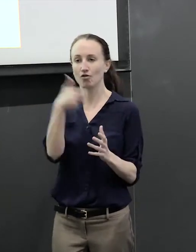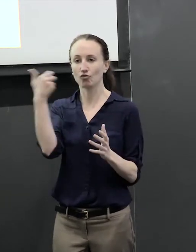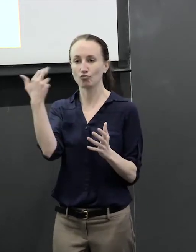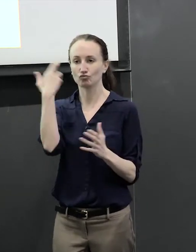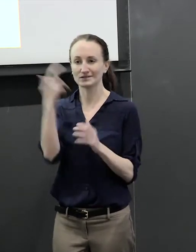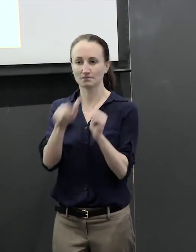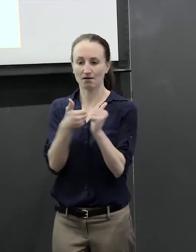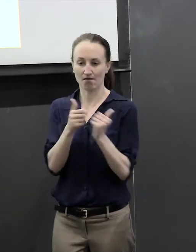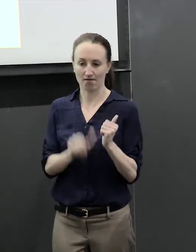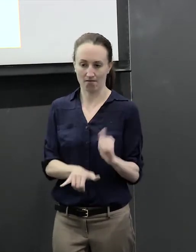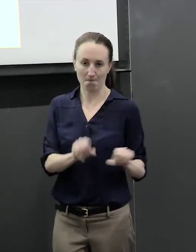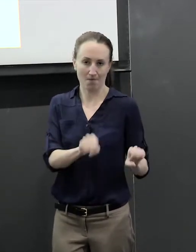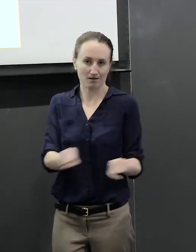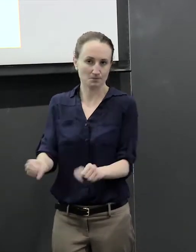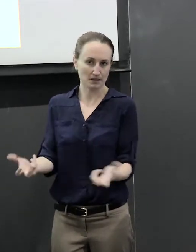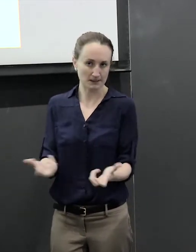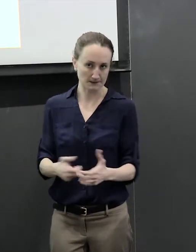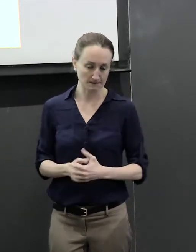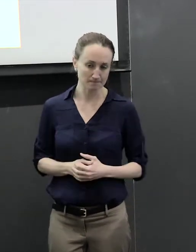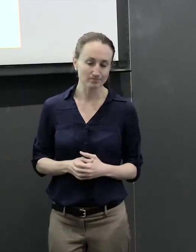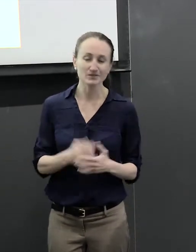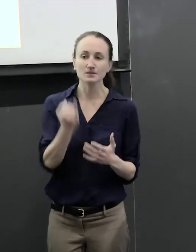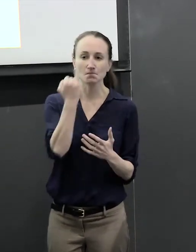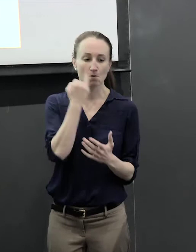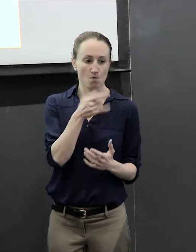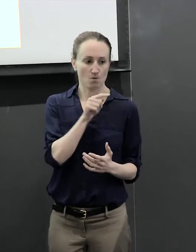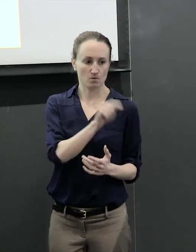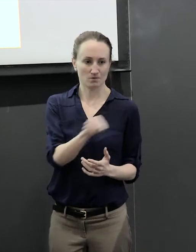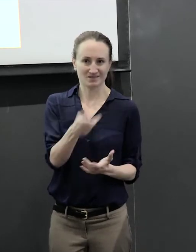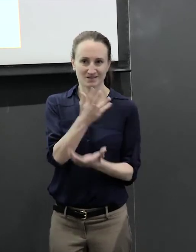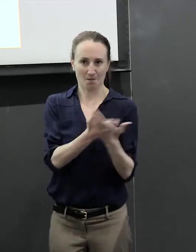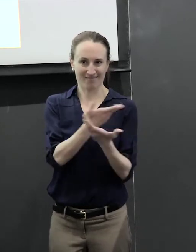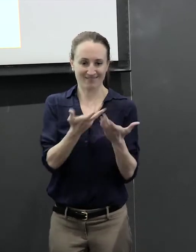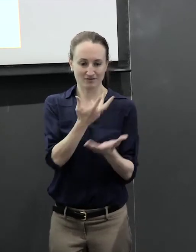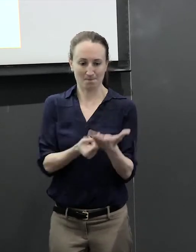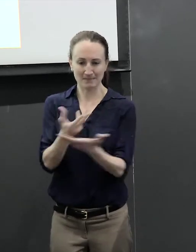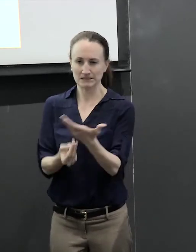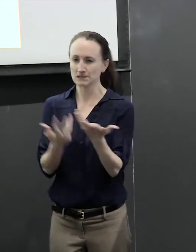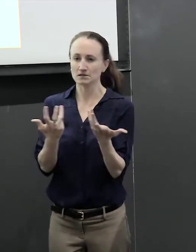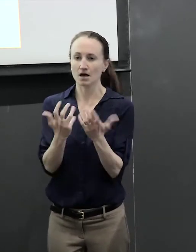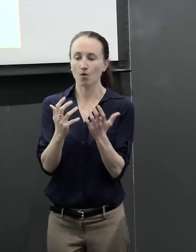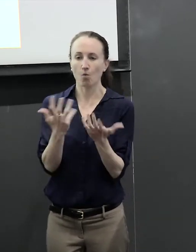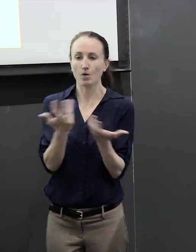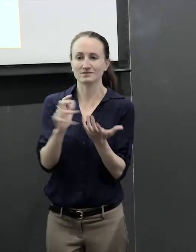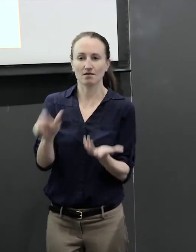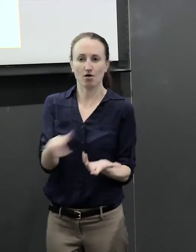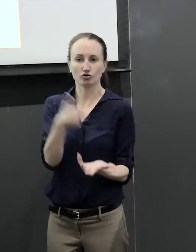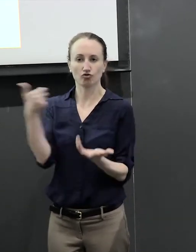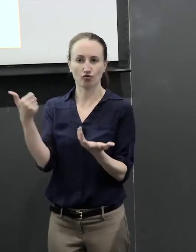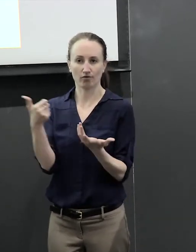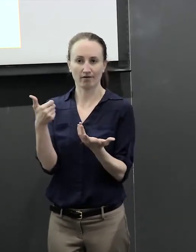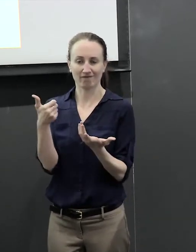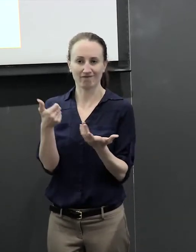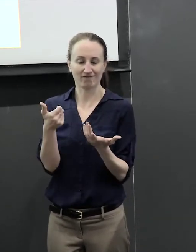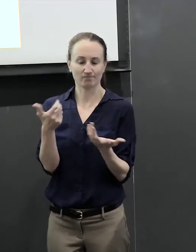So, given that you're leaving some stuff out, what? Yeah, so